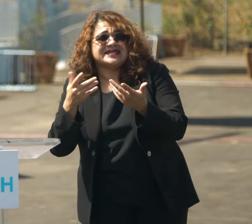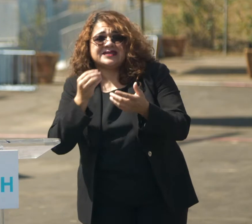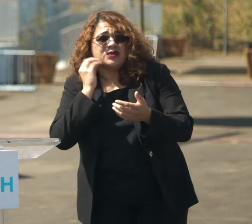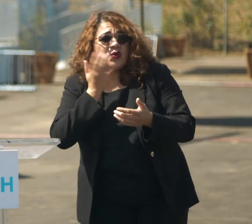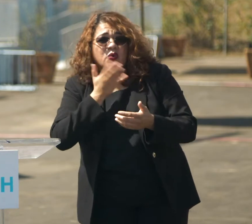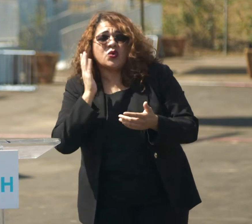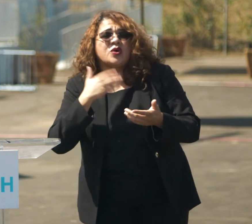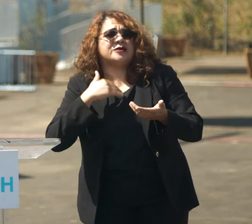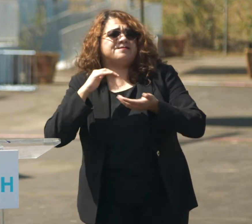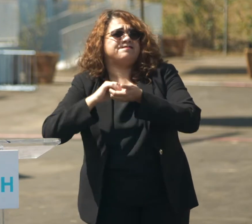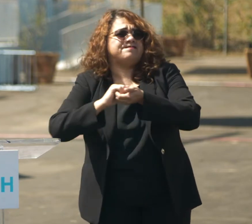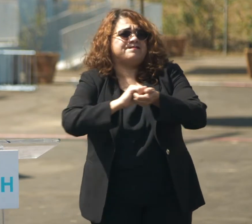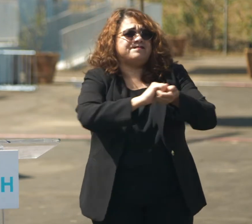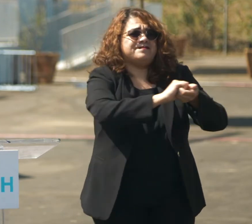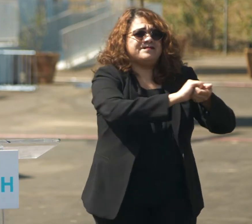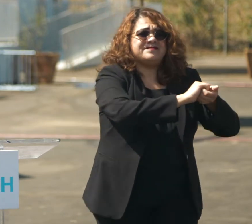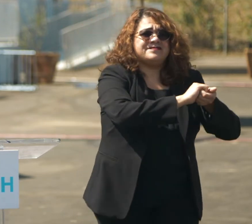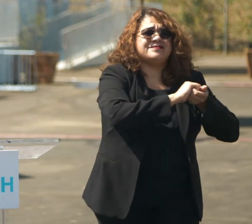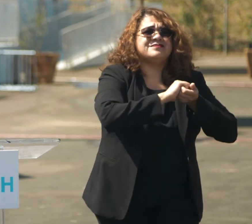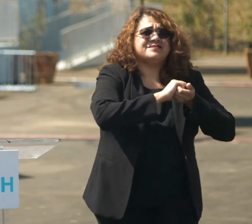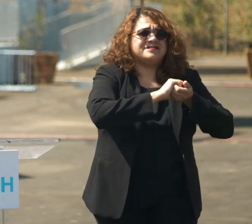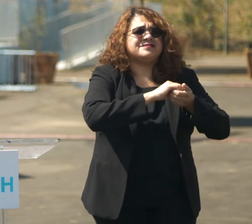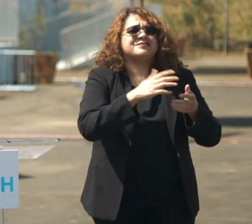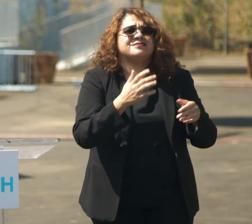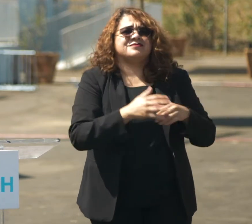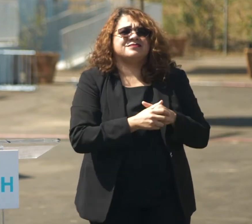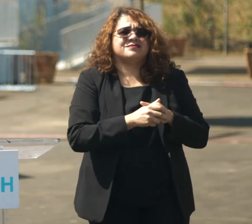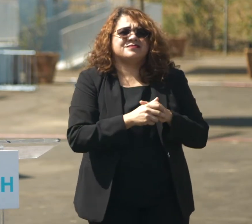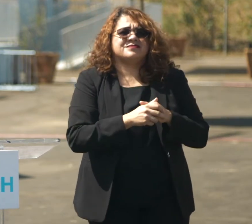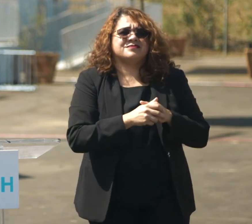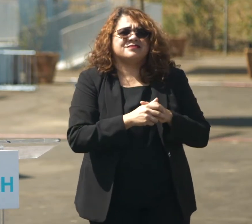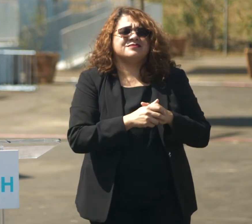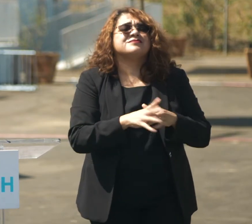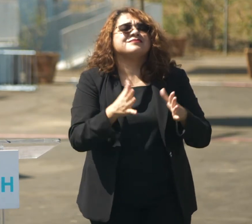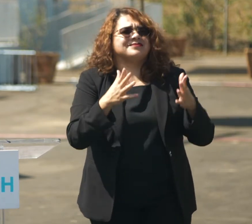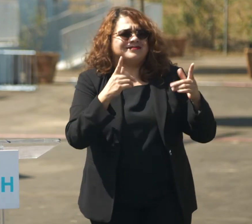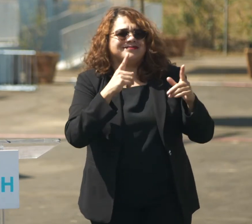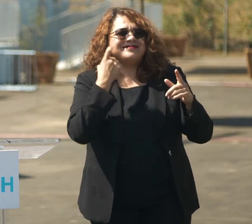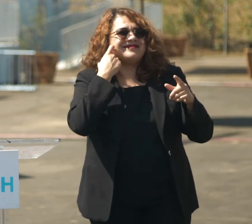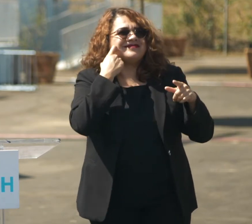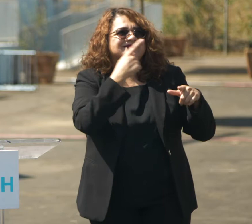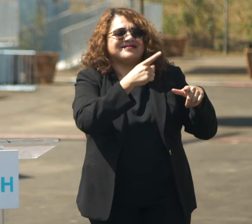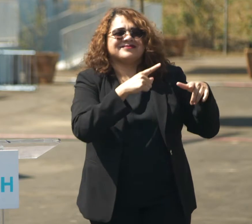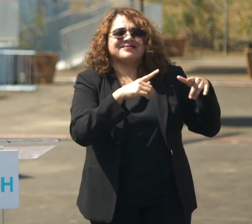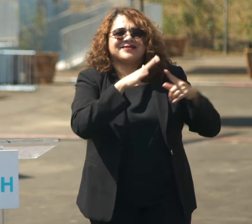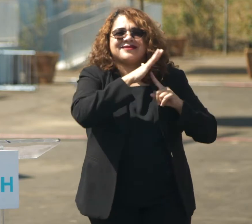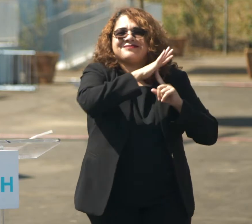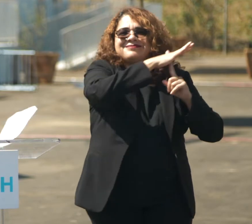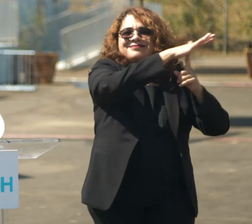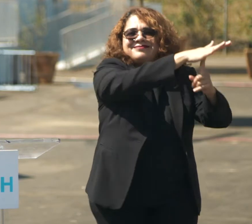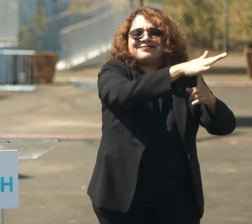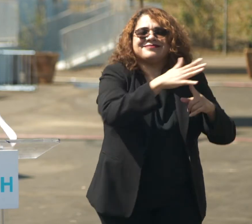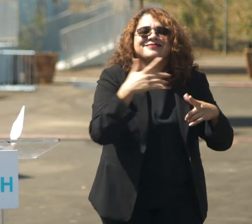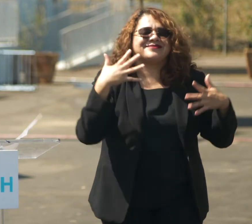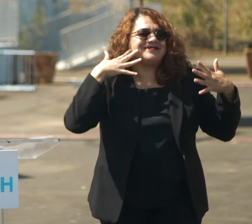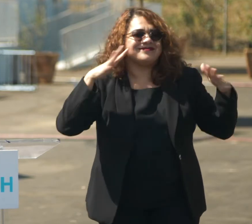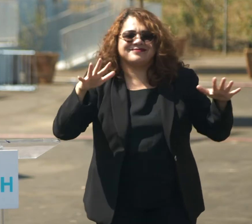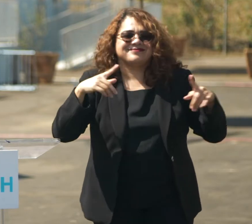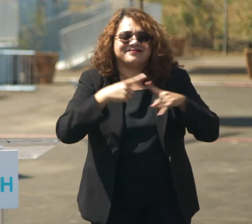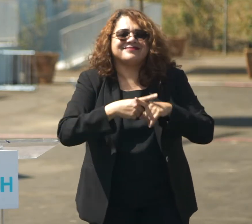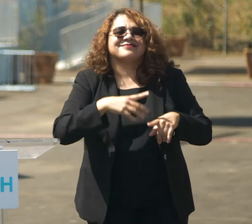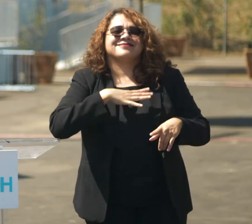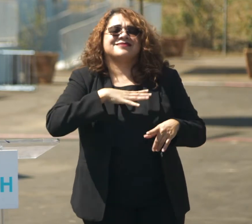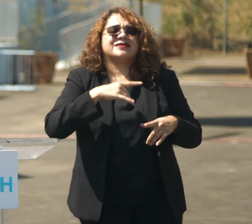departments. I'm going to let that helicopter go by. Together, we come together with the Police Department and the